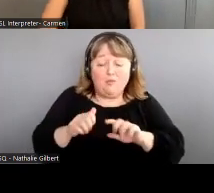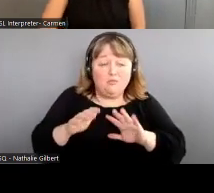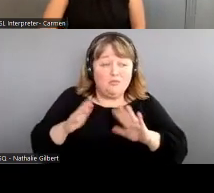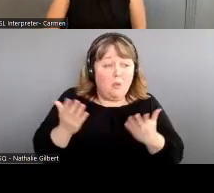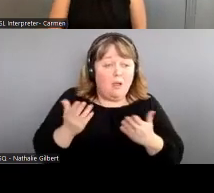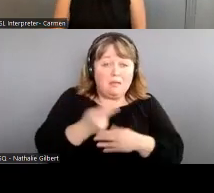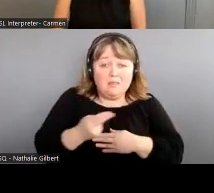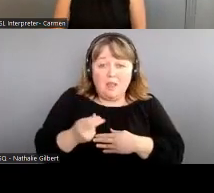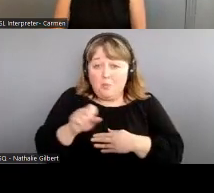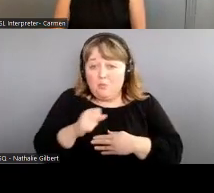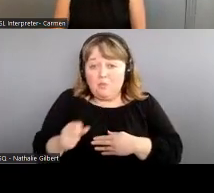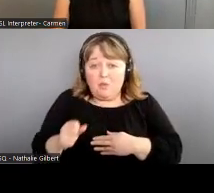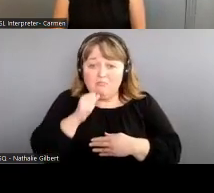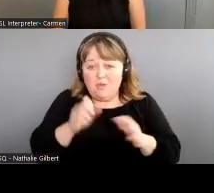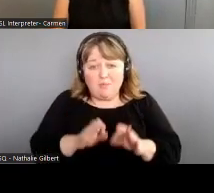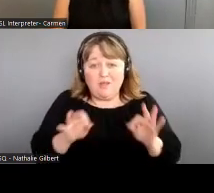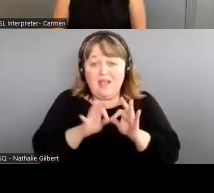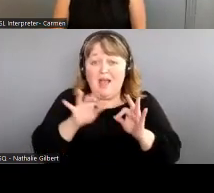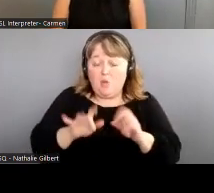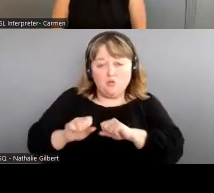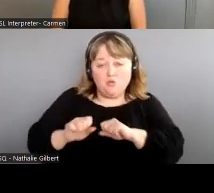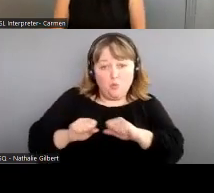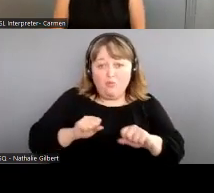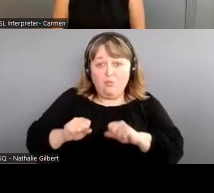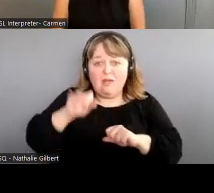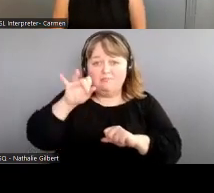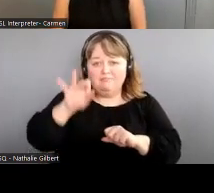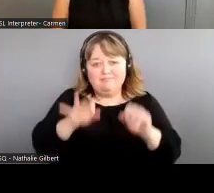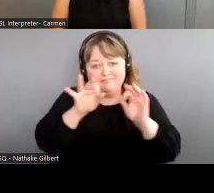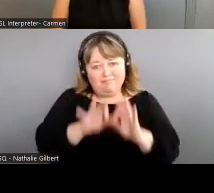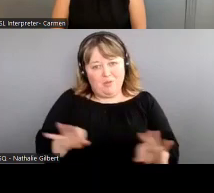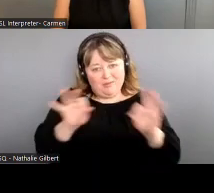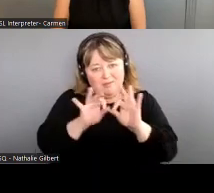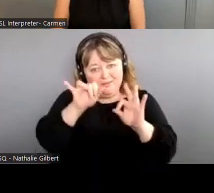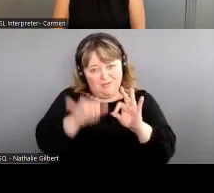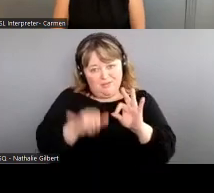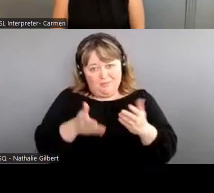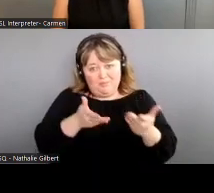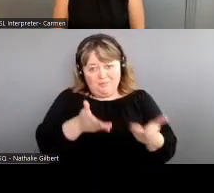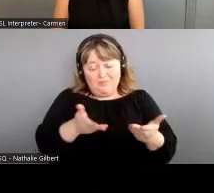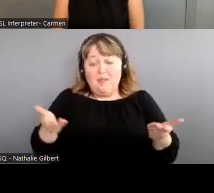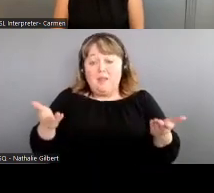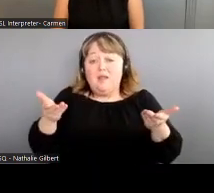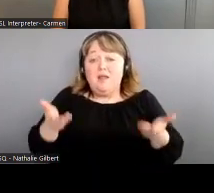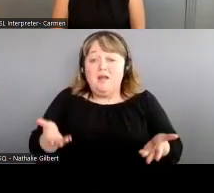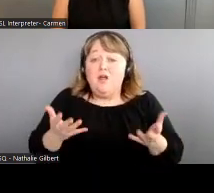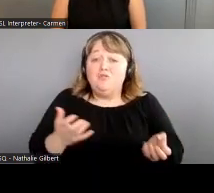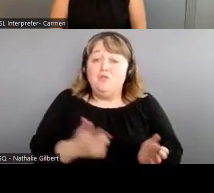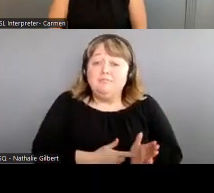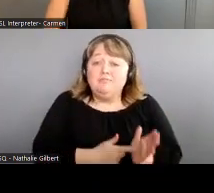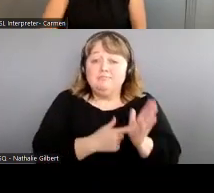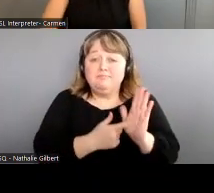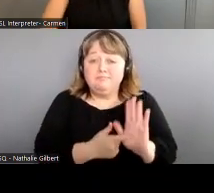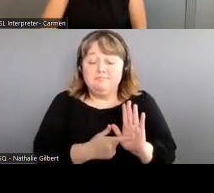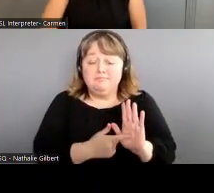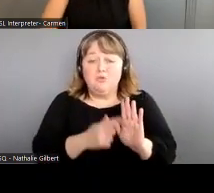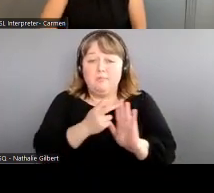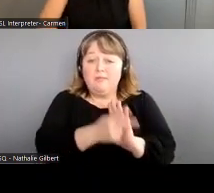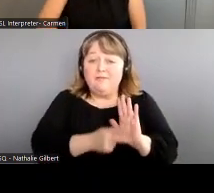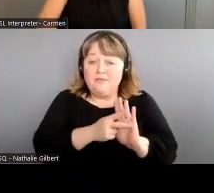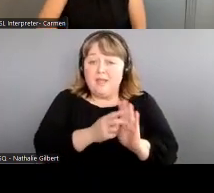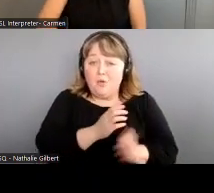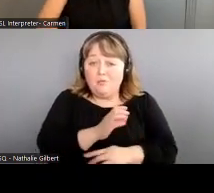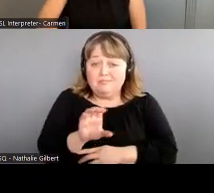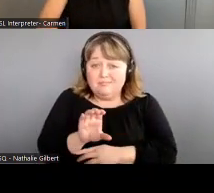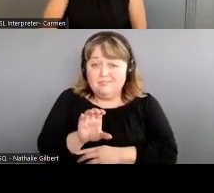qui fait la plus grande différence dans les performances. En ce moment, j'aimerais partager une vidéo de mon solo où vous pouvez voir